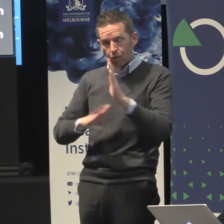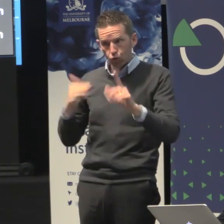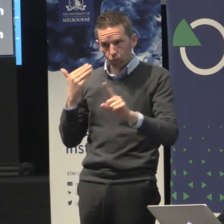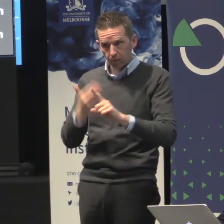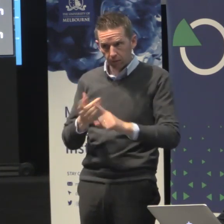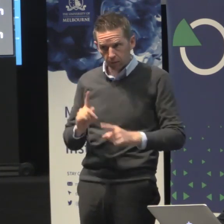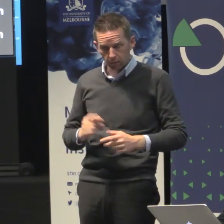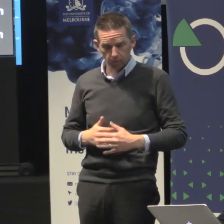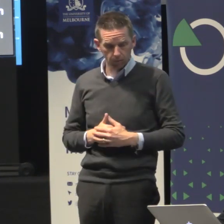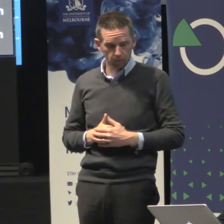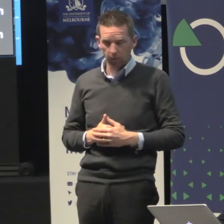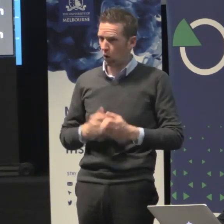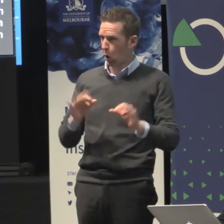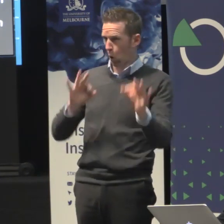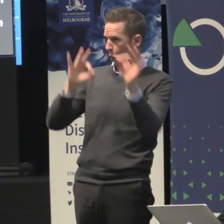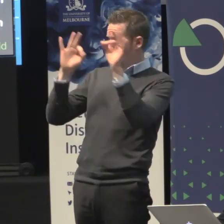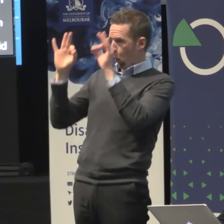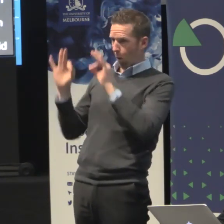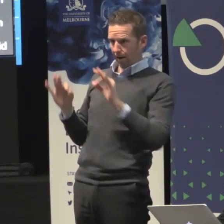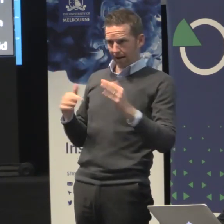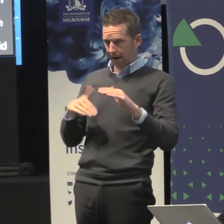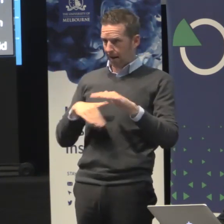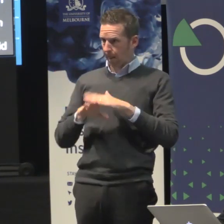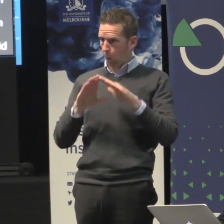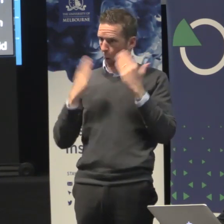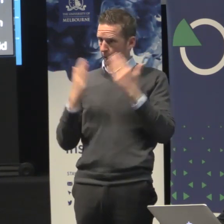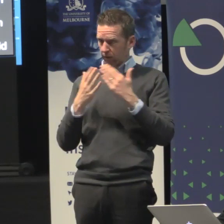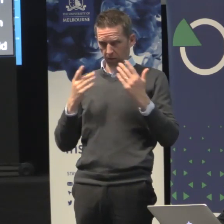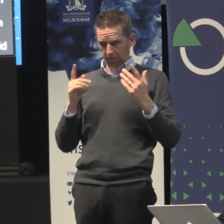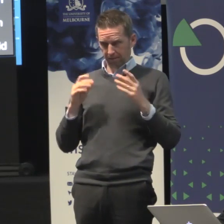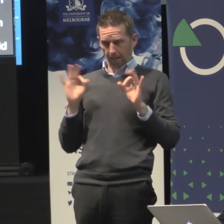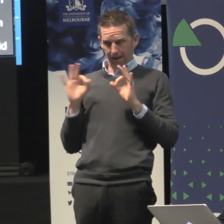there is no one in the world more powerful